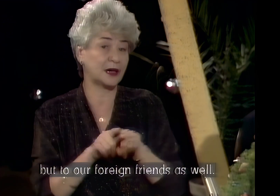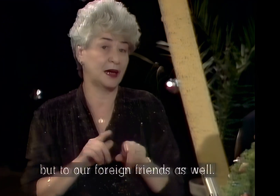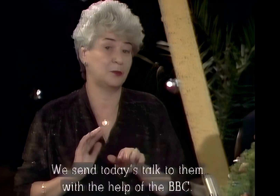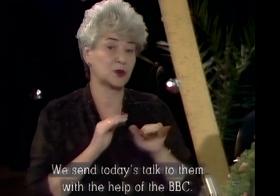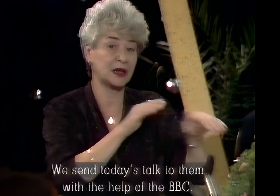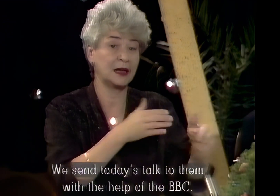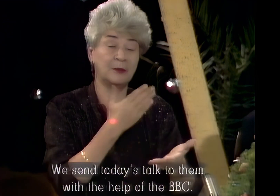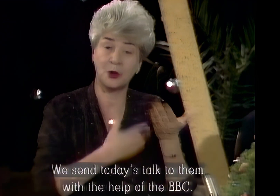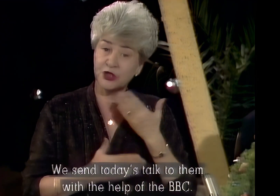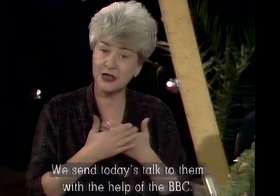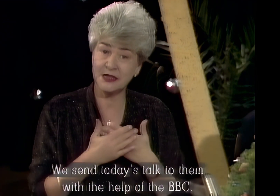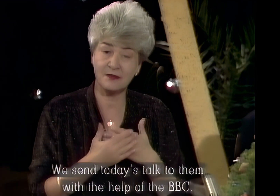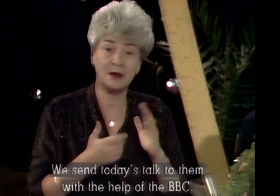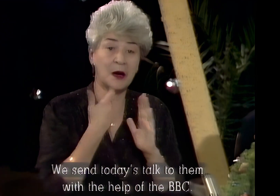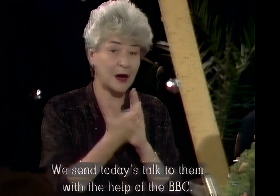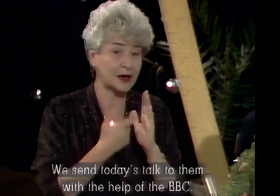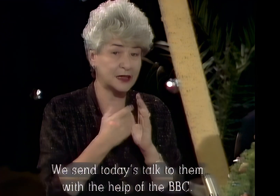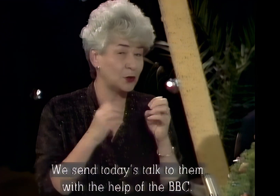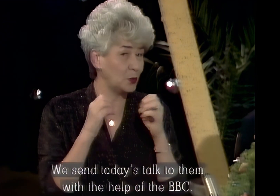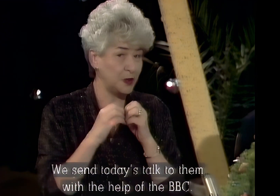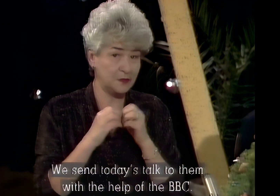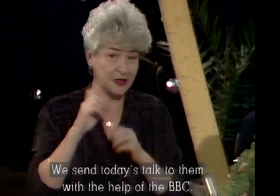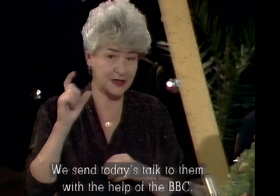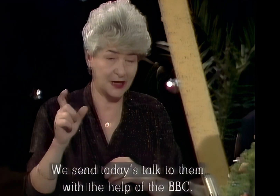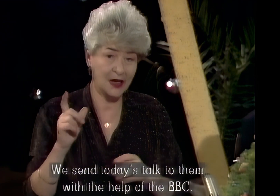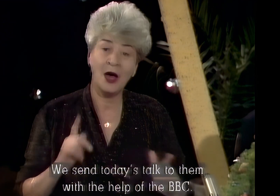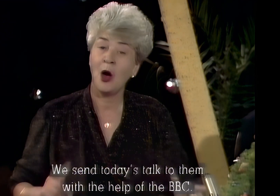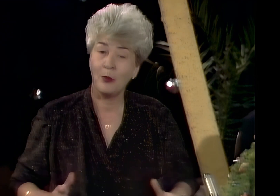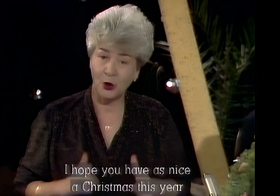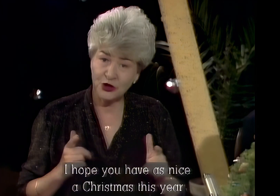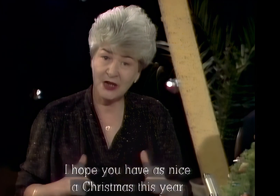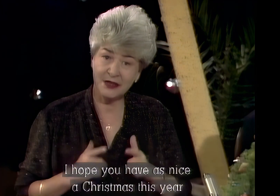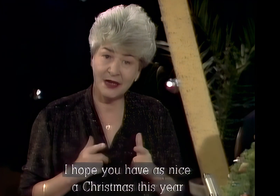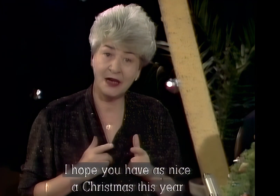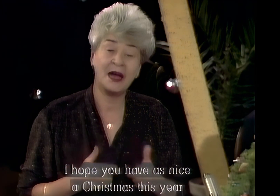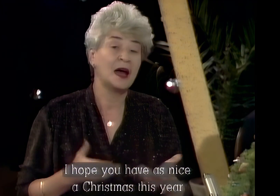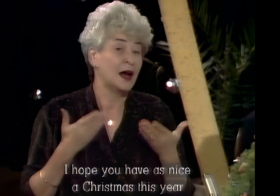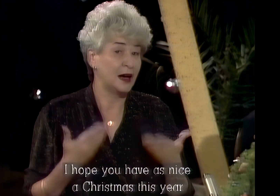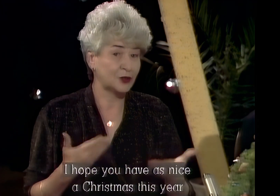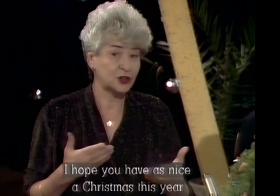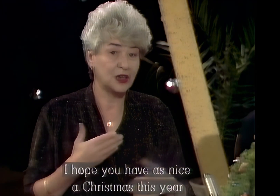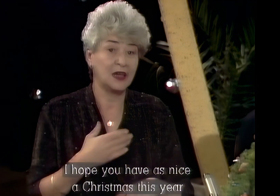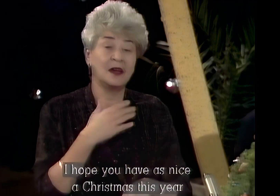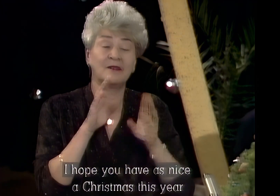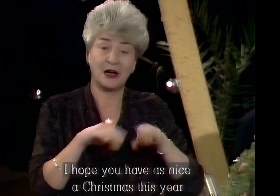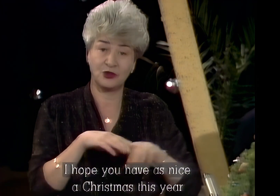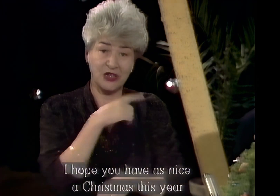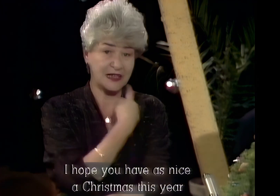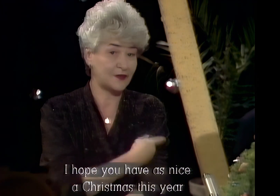také poslali prostřednictvím magazínu BBC, prožijete letošní vánoční